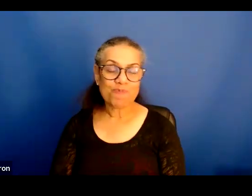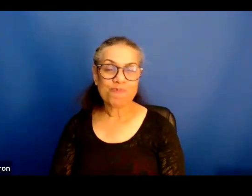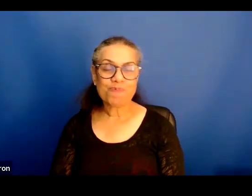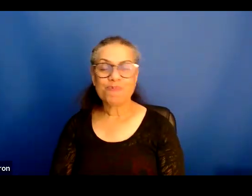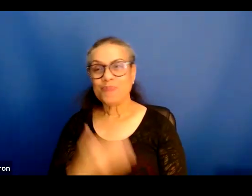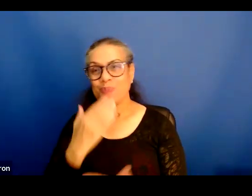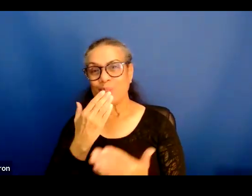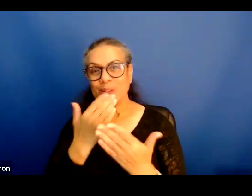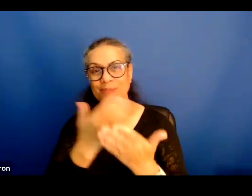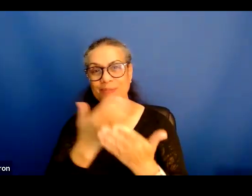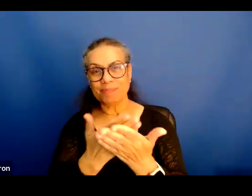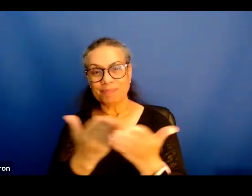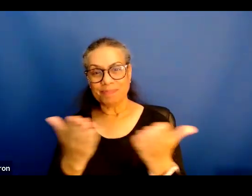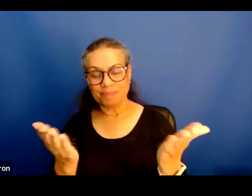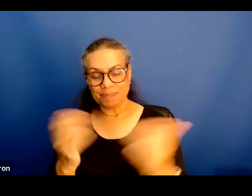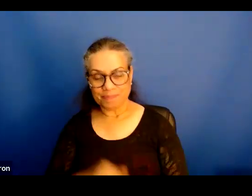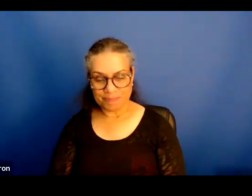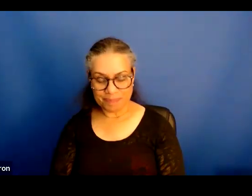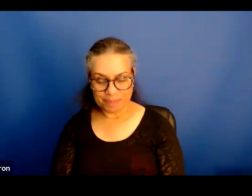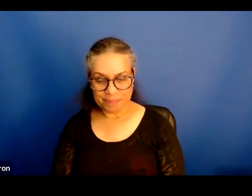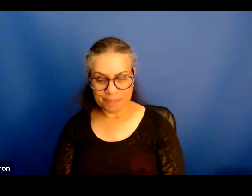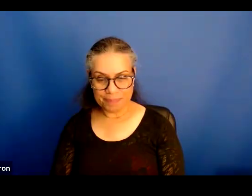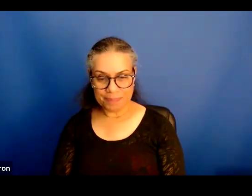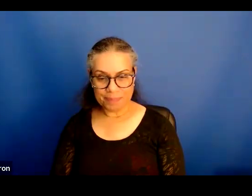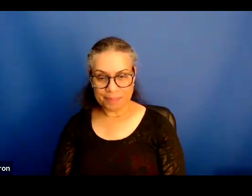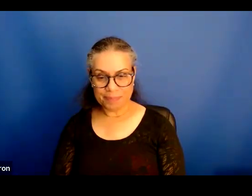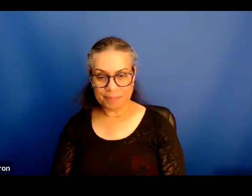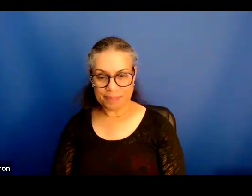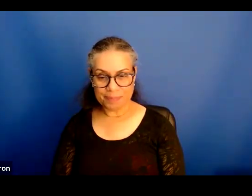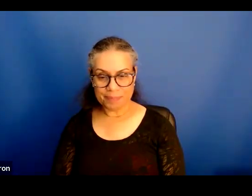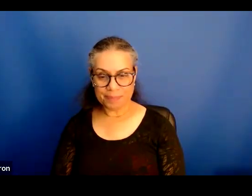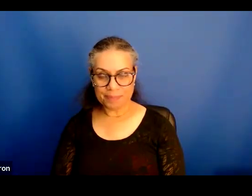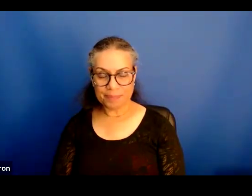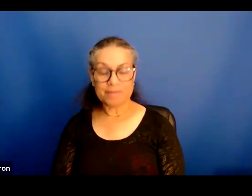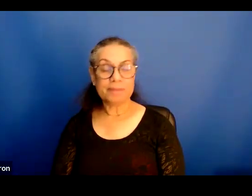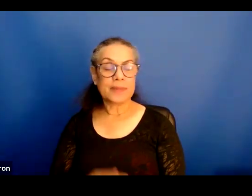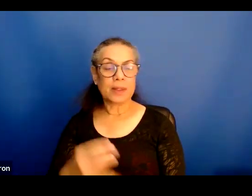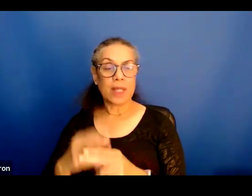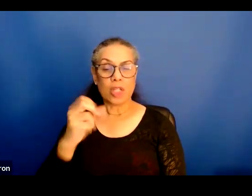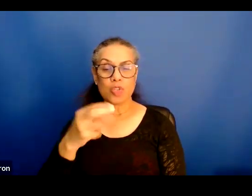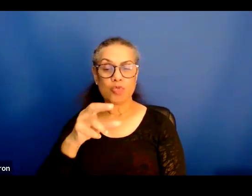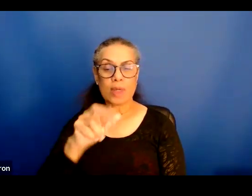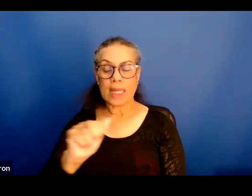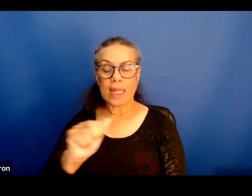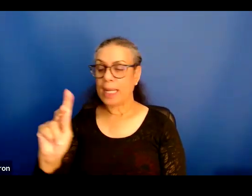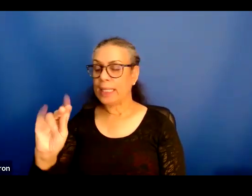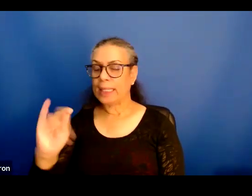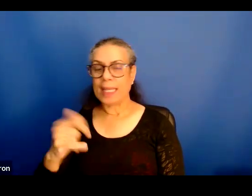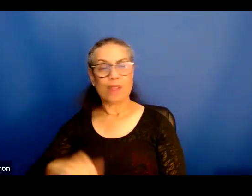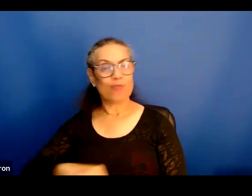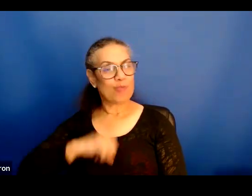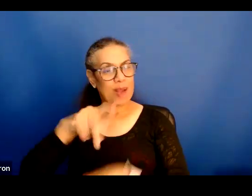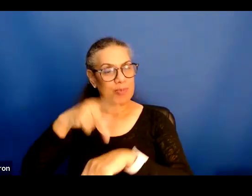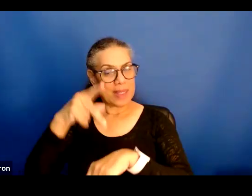evening, Chair, members of the school committee, superintendent, and distinguished colleagues. My name is Sharika King. I'm the proud principal at the